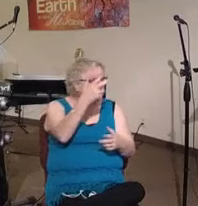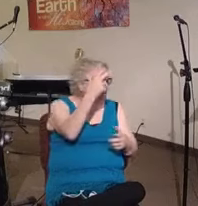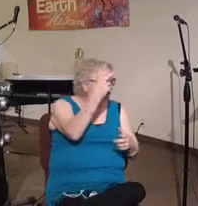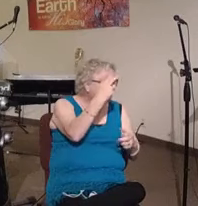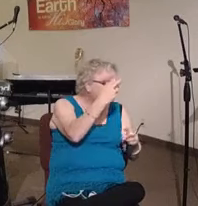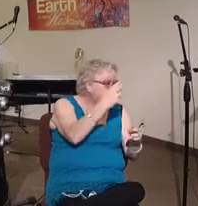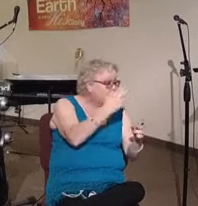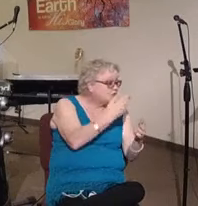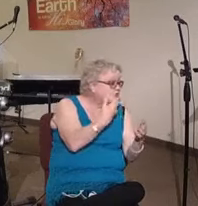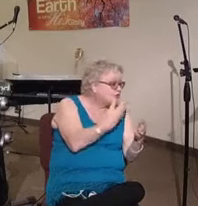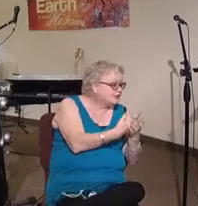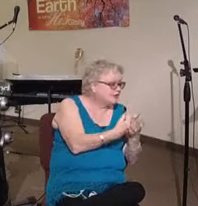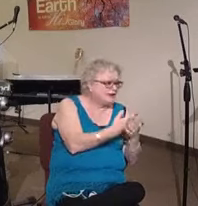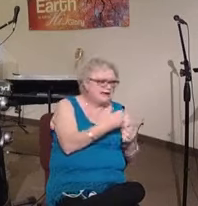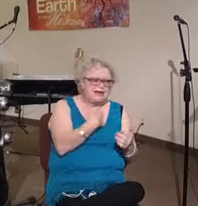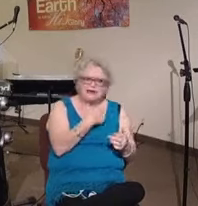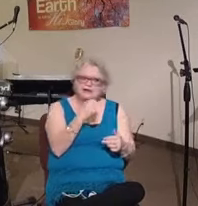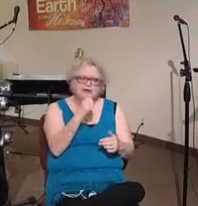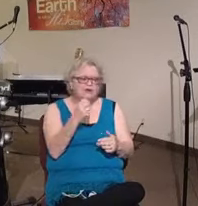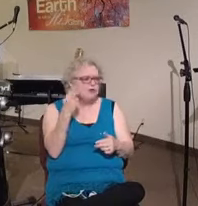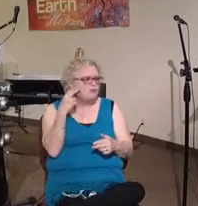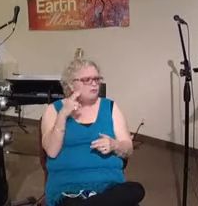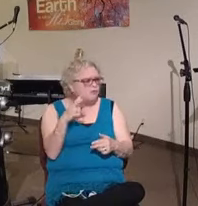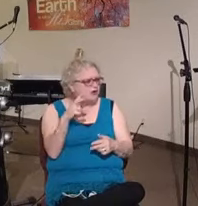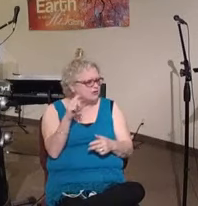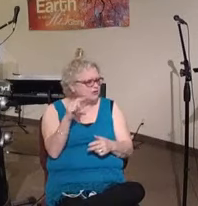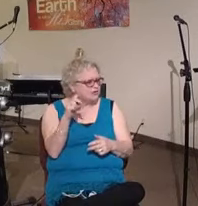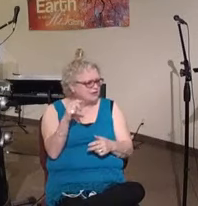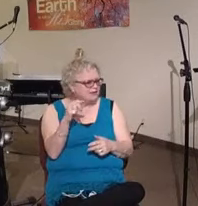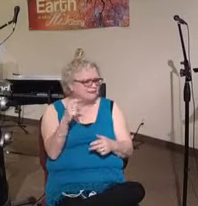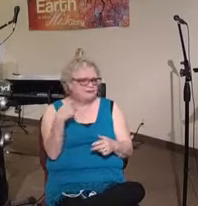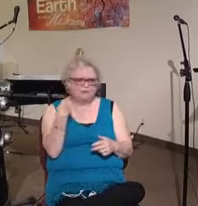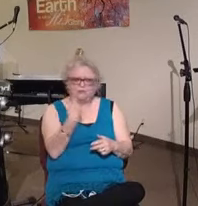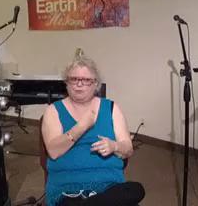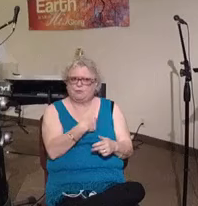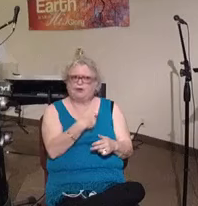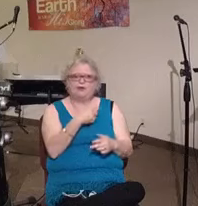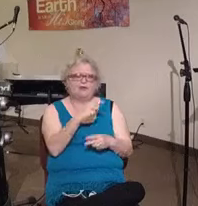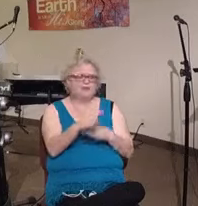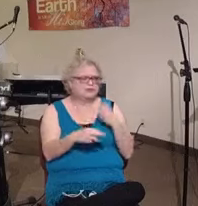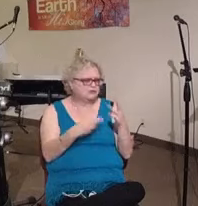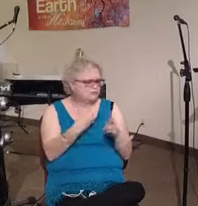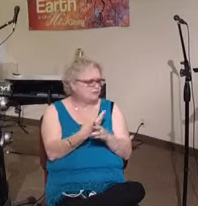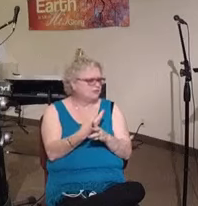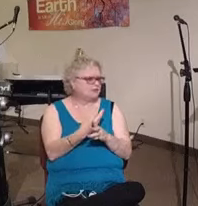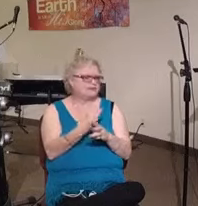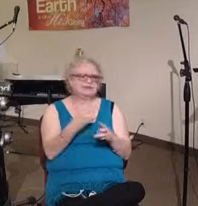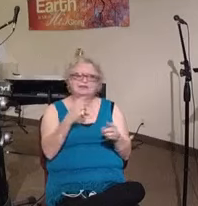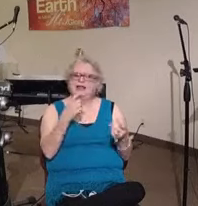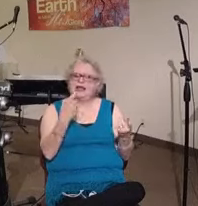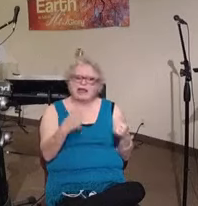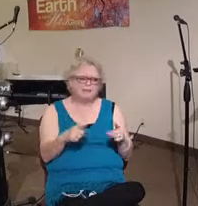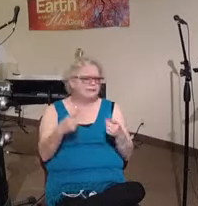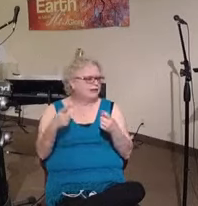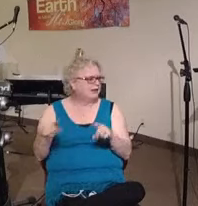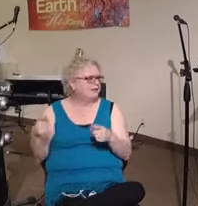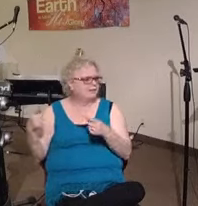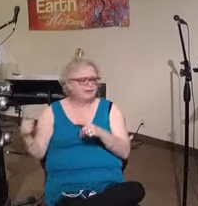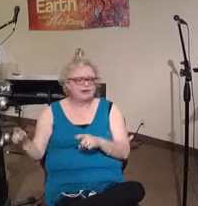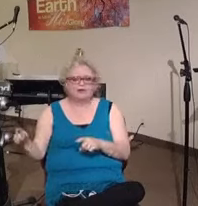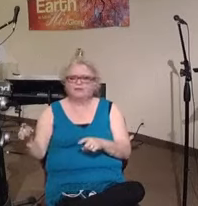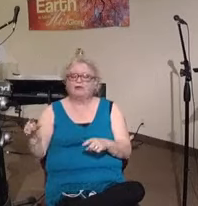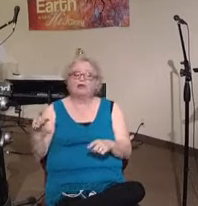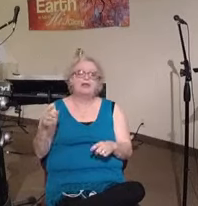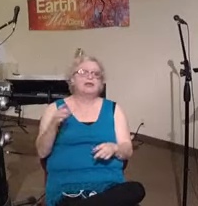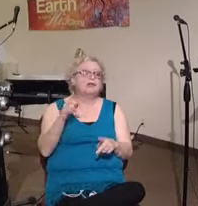don't watch much news anymore, but we're all over that. I mean, it's all over the news. You can't get away from it.